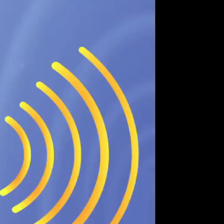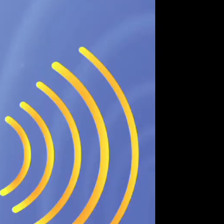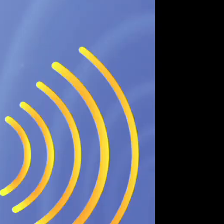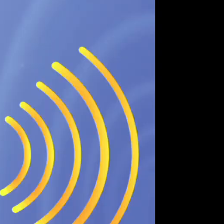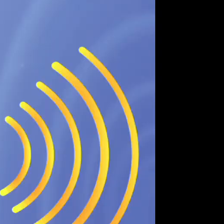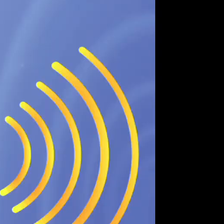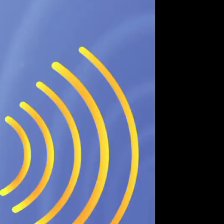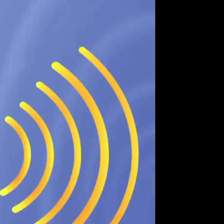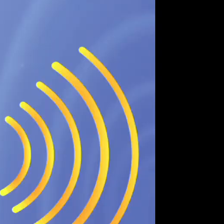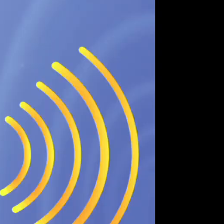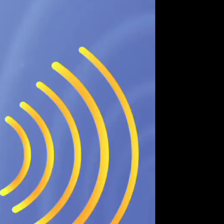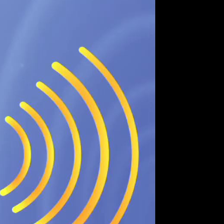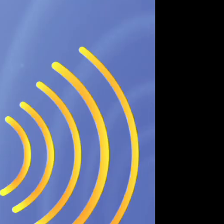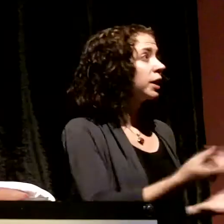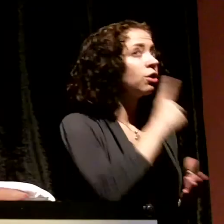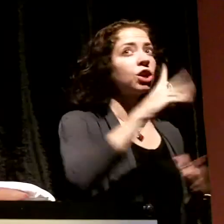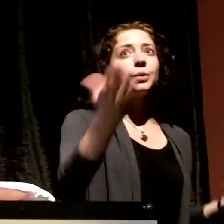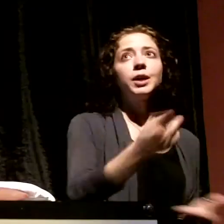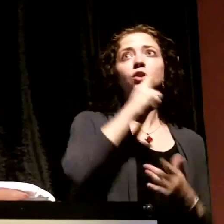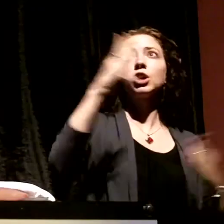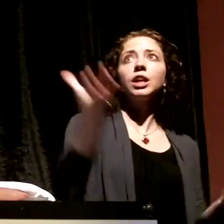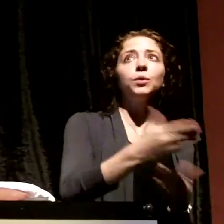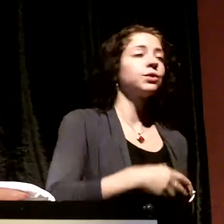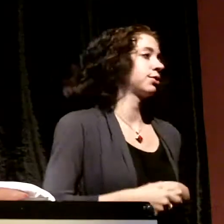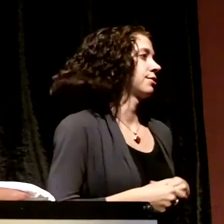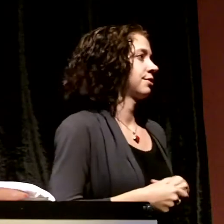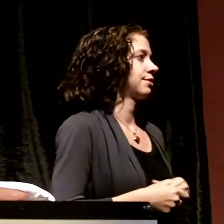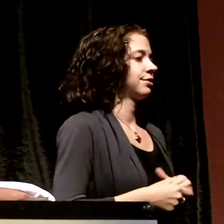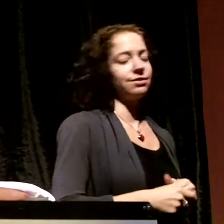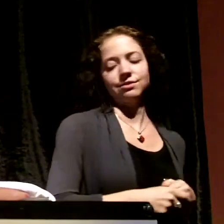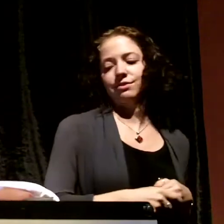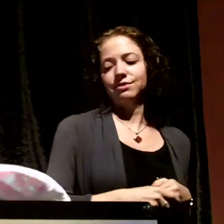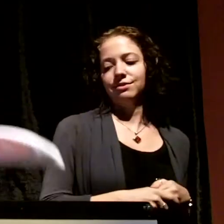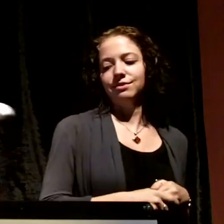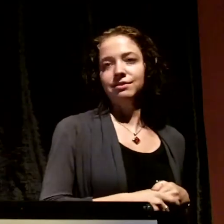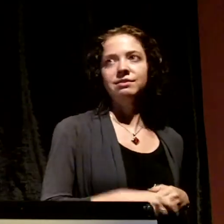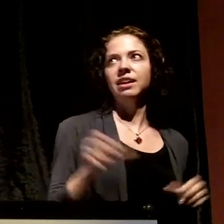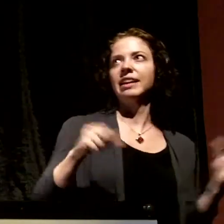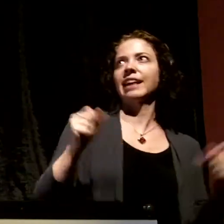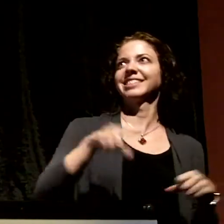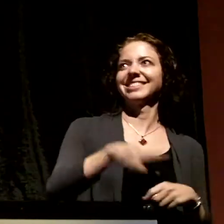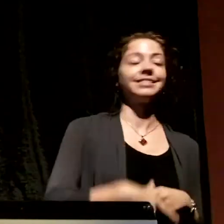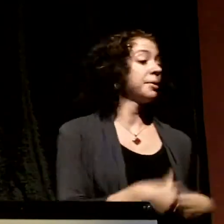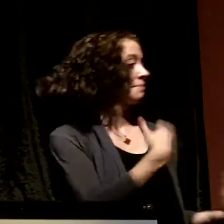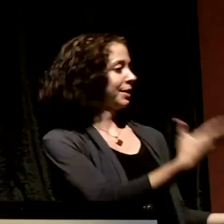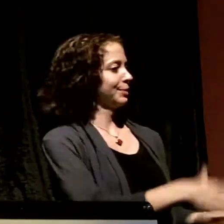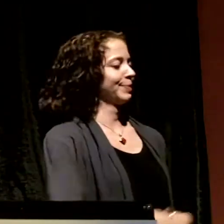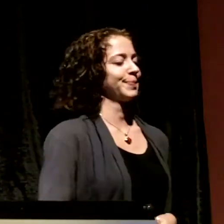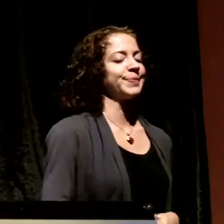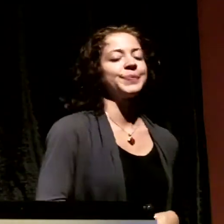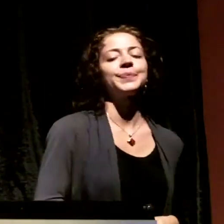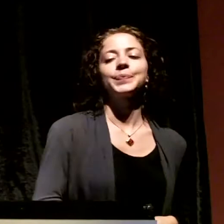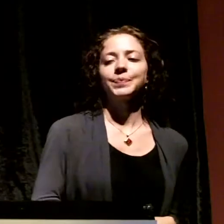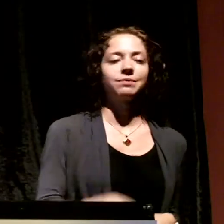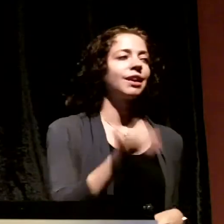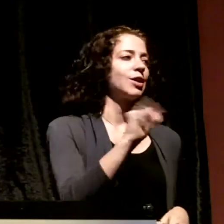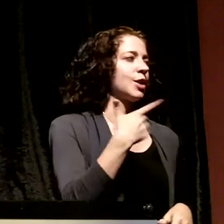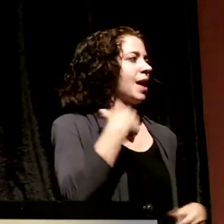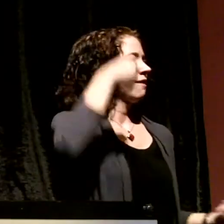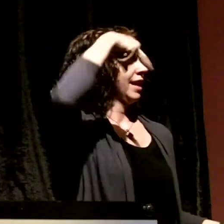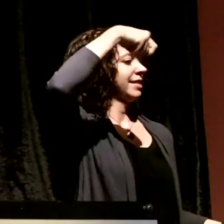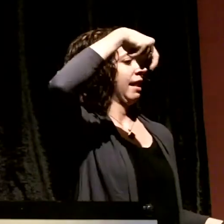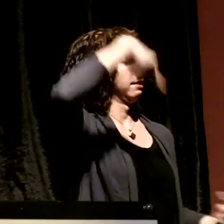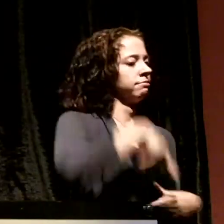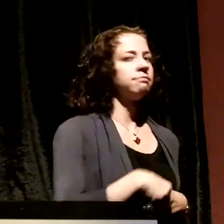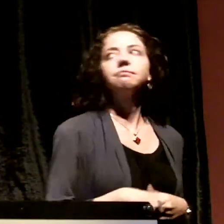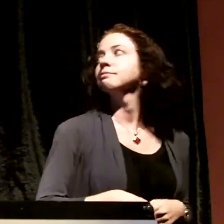Are you here? Are you here? Are you here?" All right? Now, they also, thank you. Now, they also have an antenna.